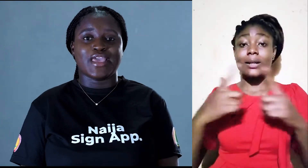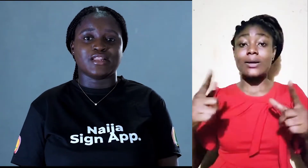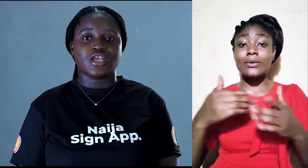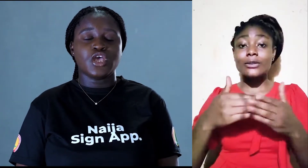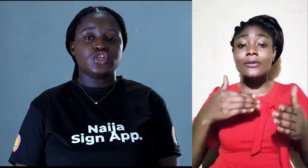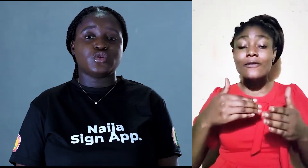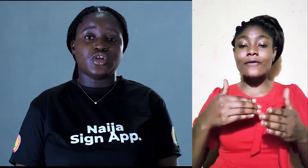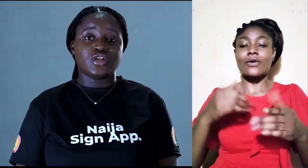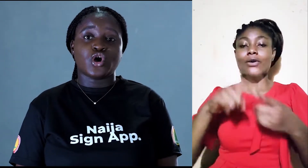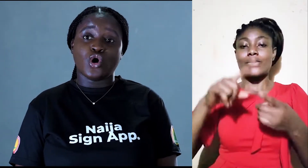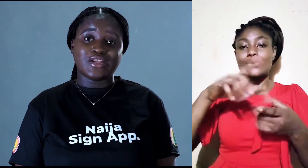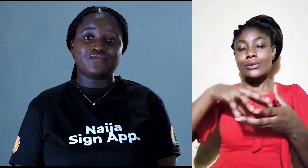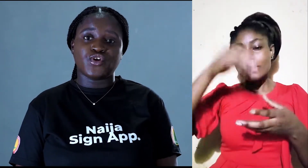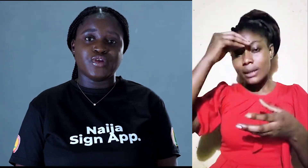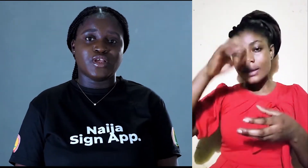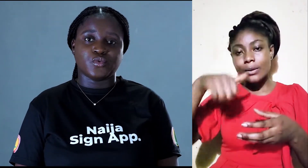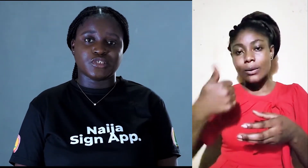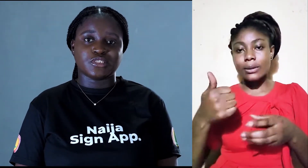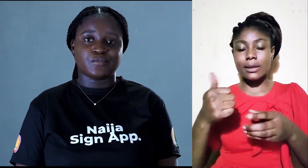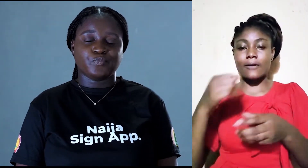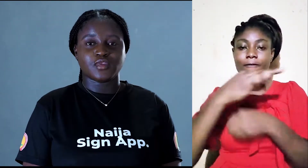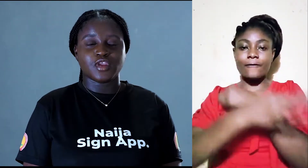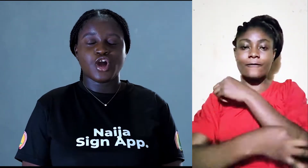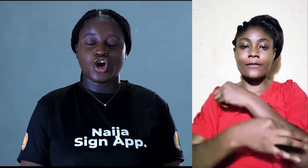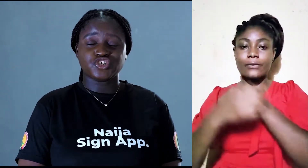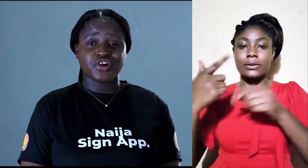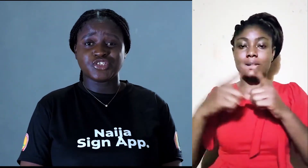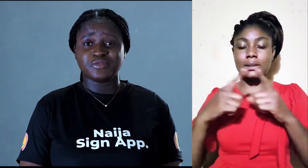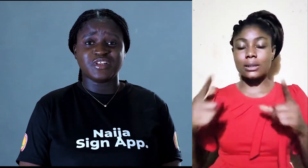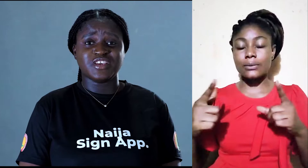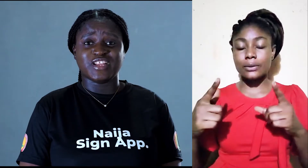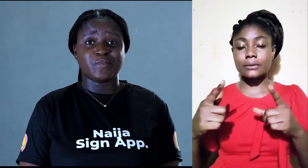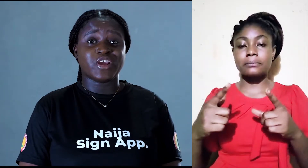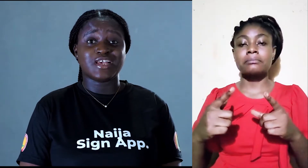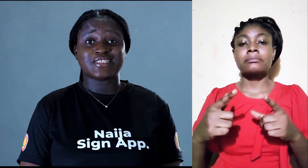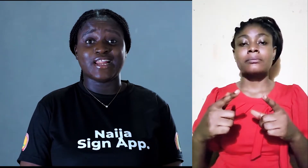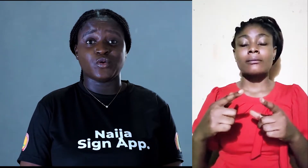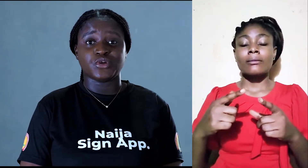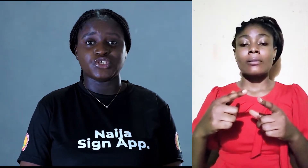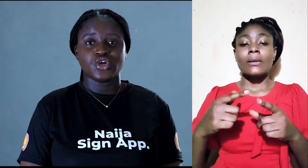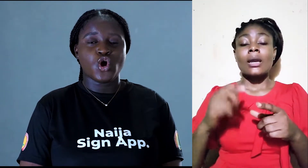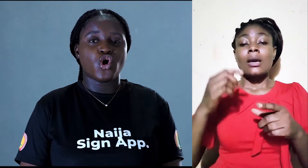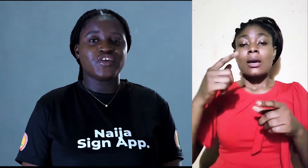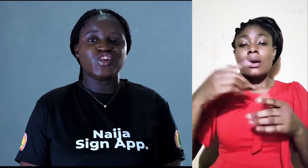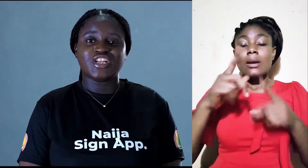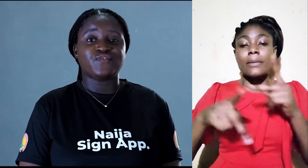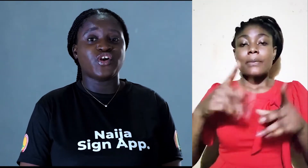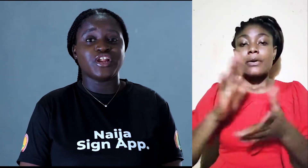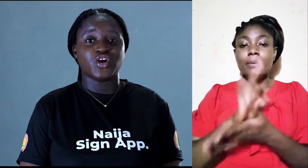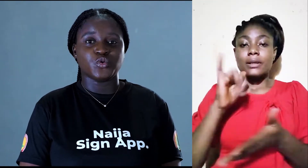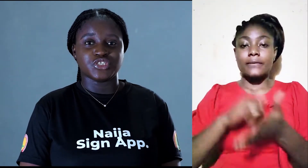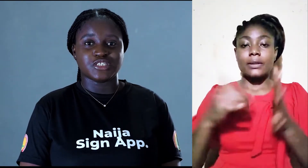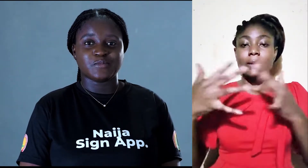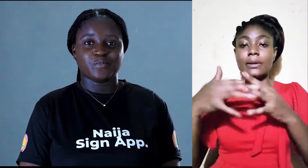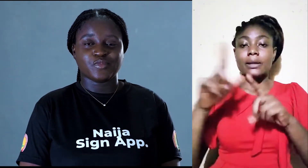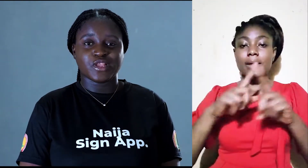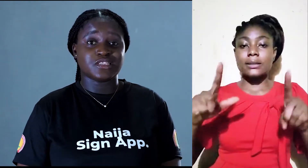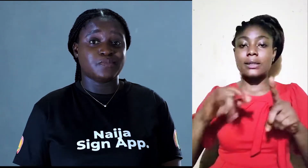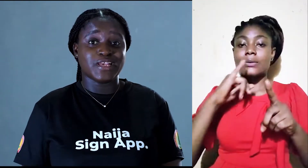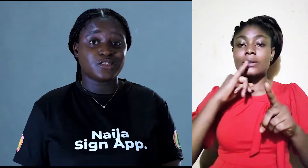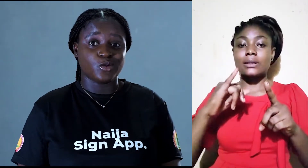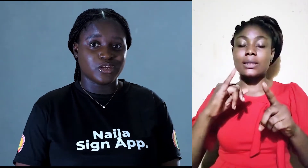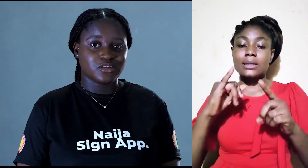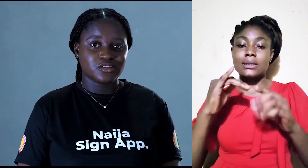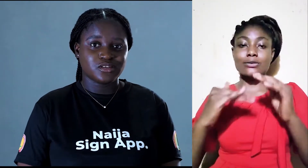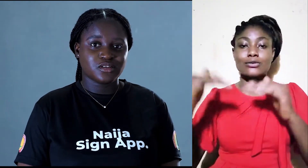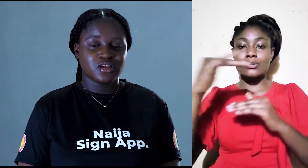you go ahead to learn other foreign languages. Contrary to the belief that American Sign Language or even other foreign languages is